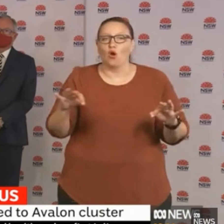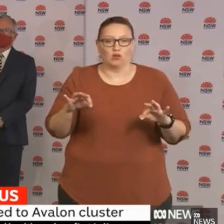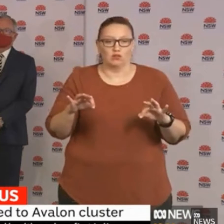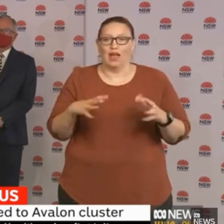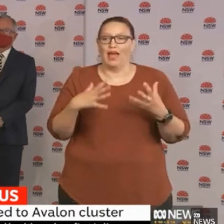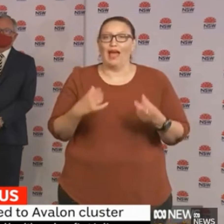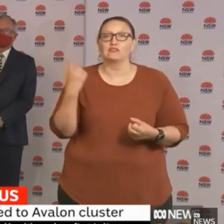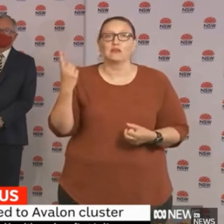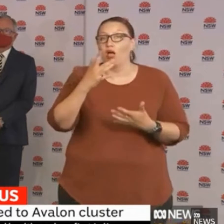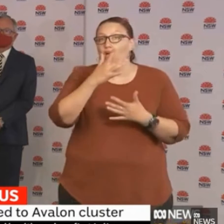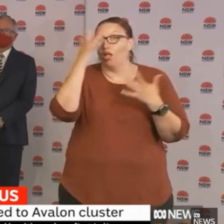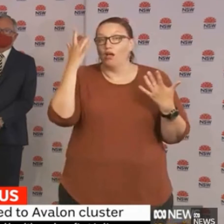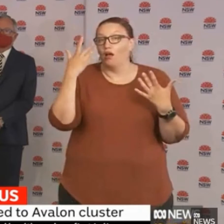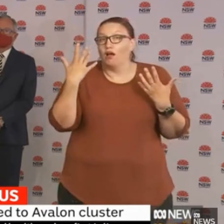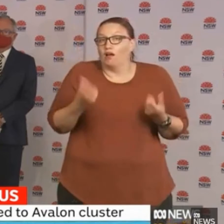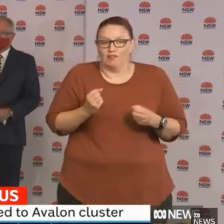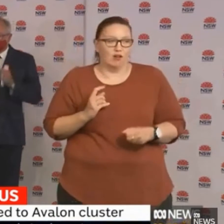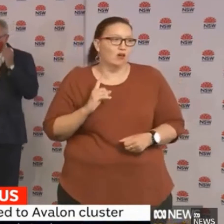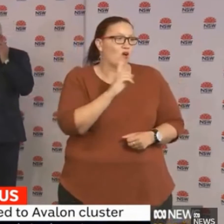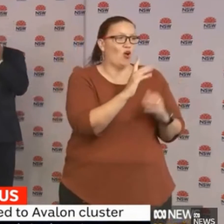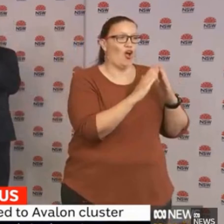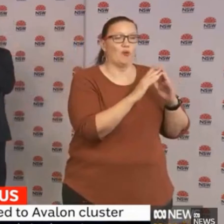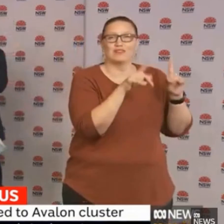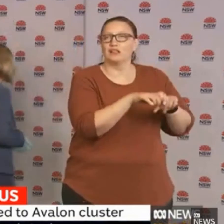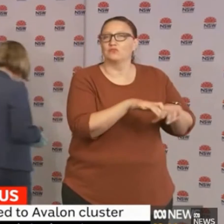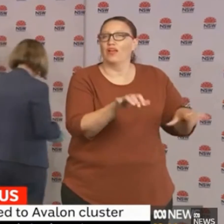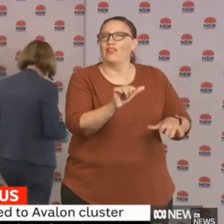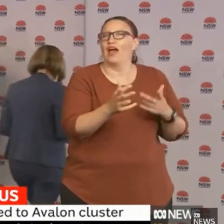outside the northern beaches. Thank you.